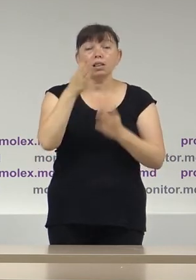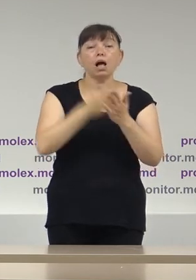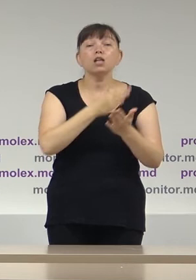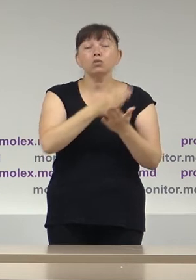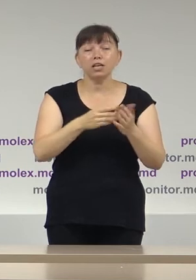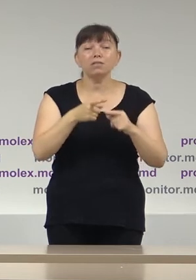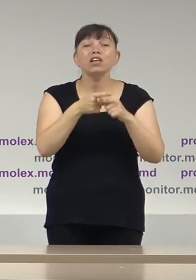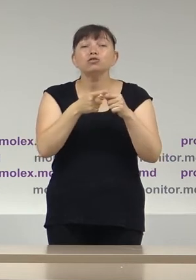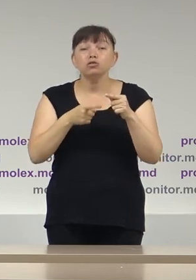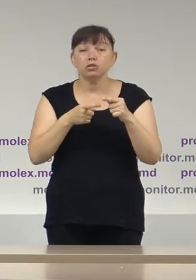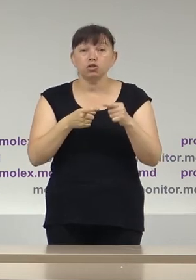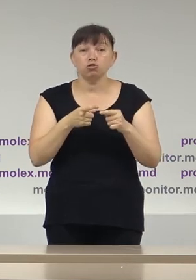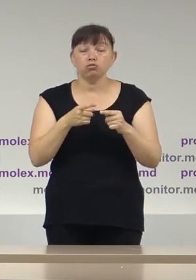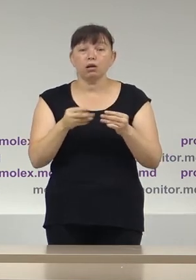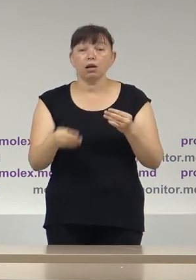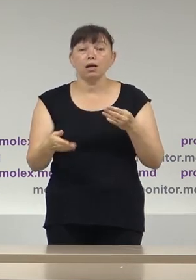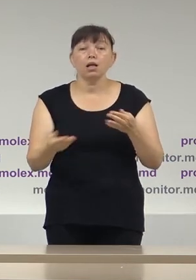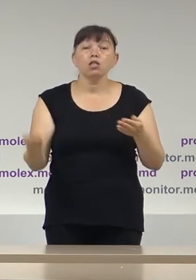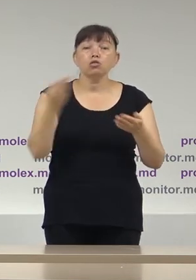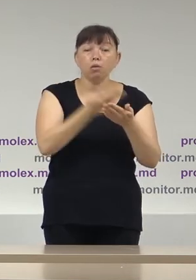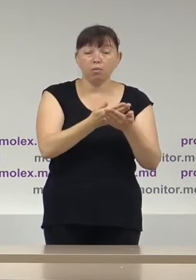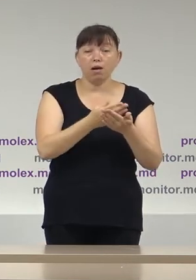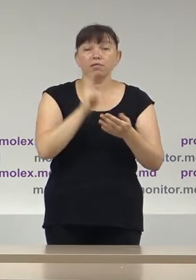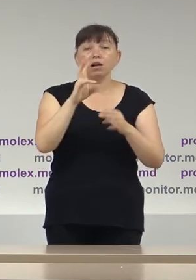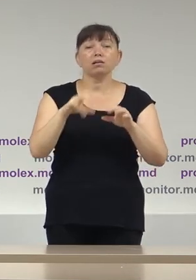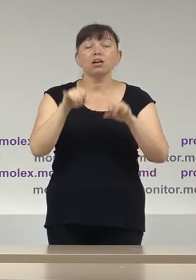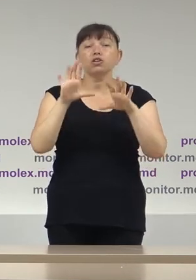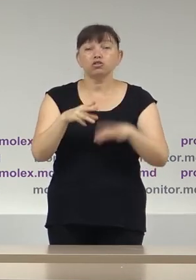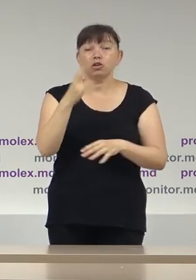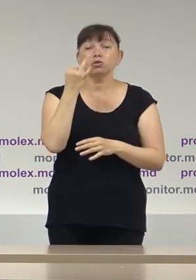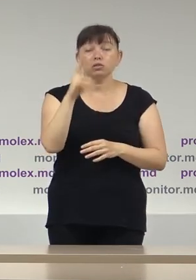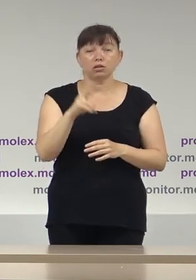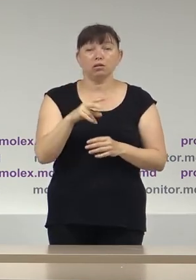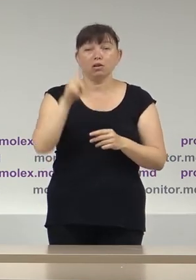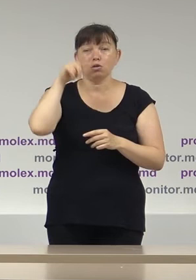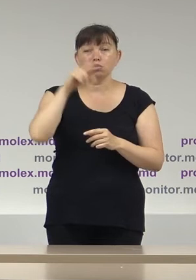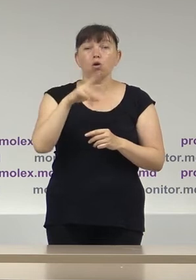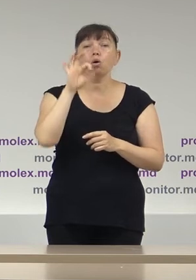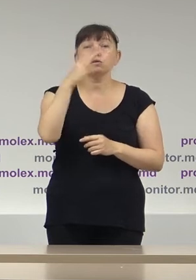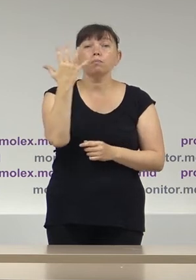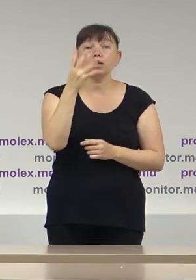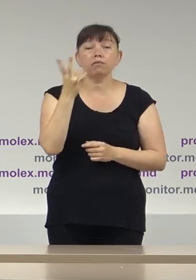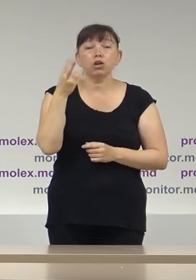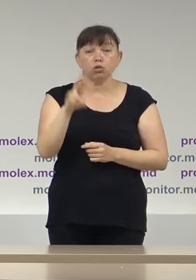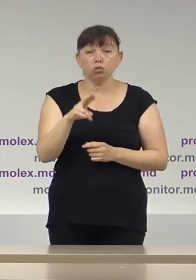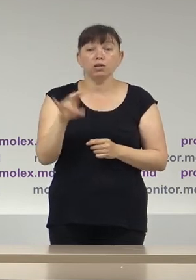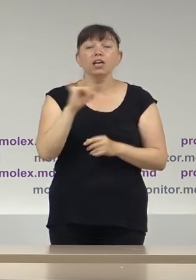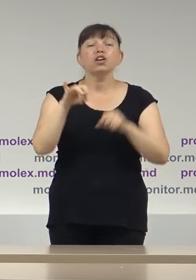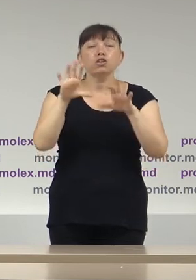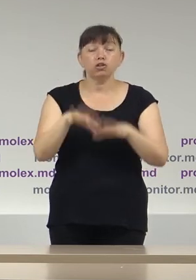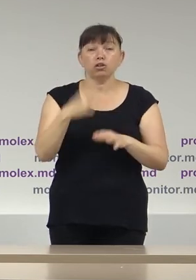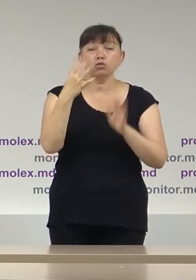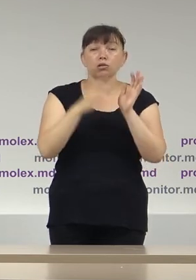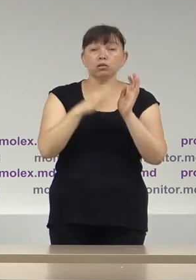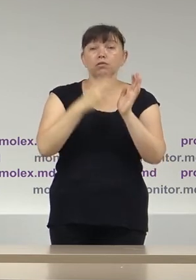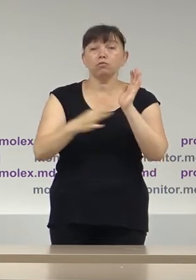2021. The decision of the Court of Appeals annulled partially the annex to the CEC decision number 4965